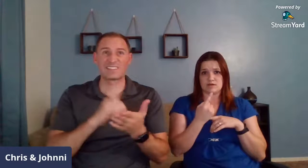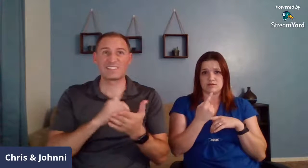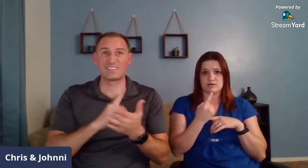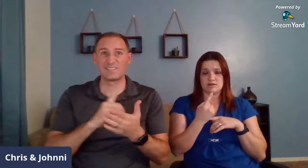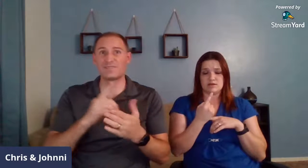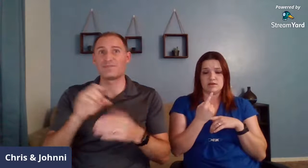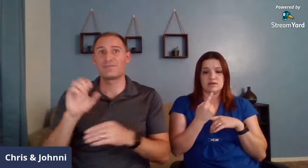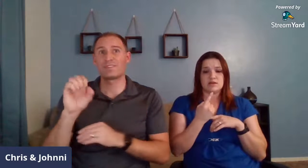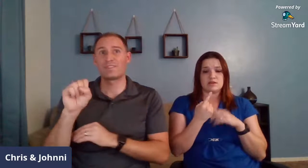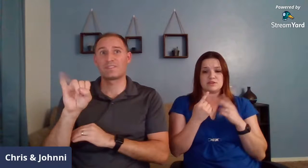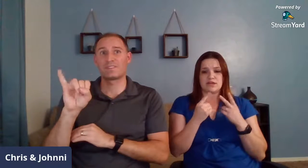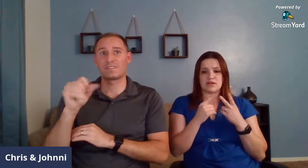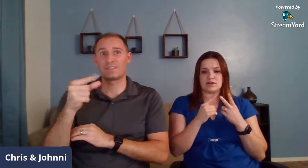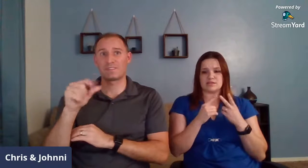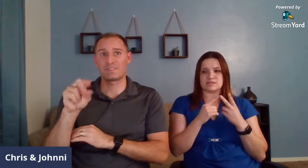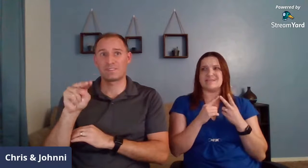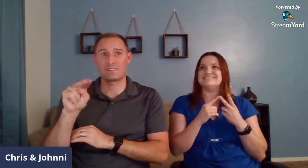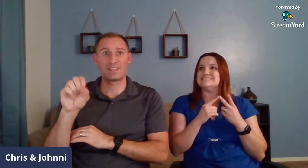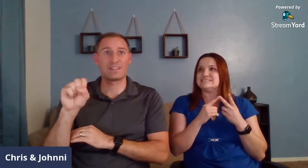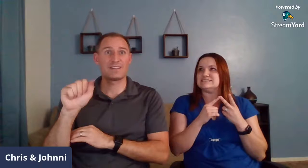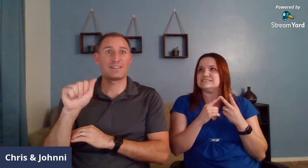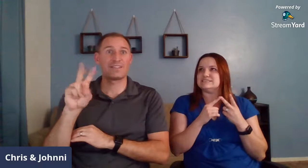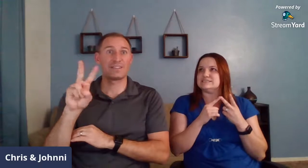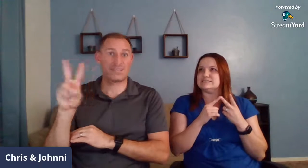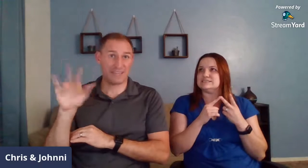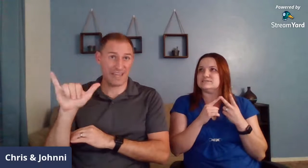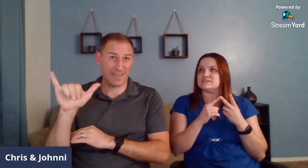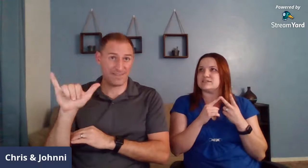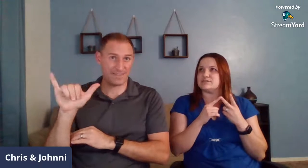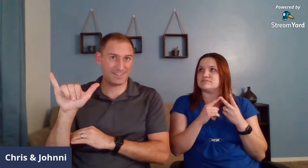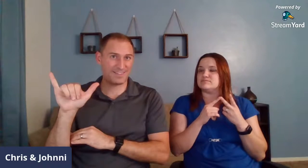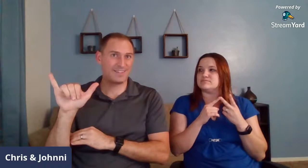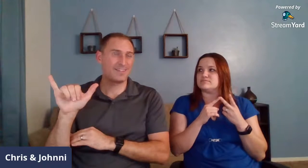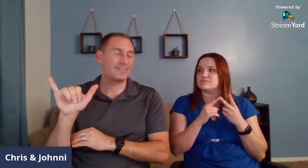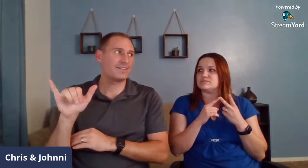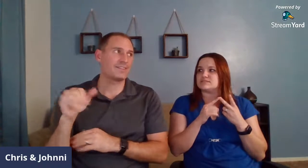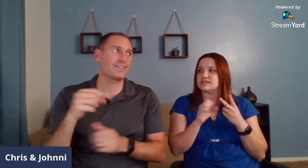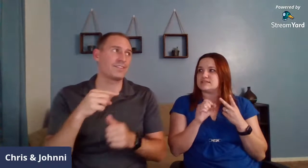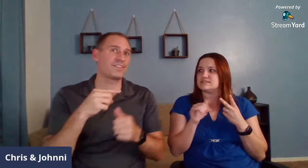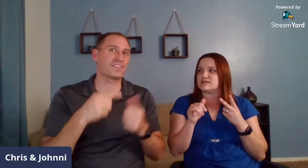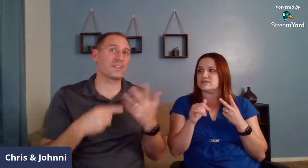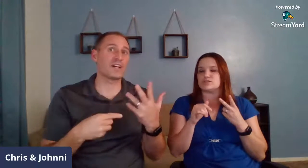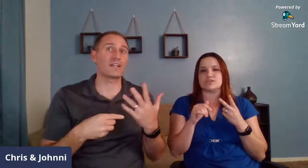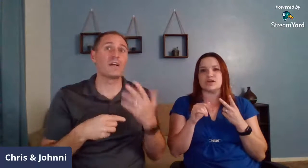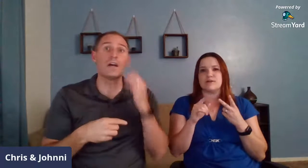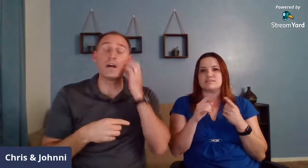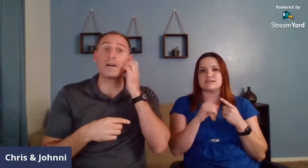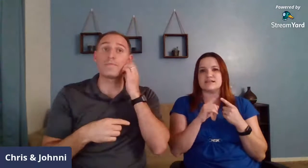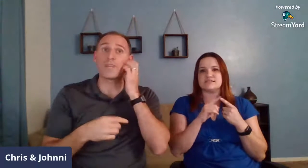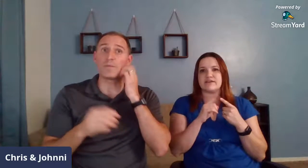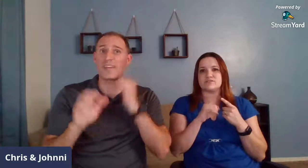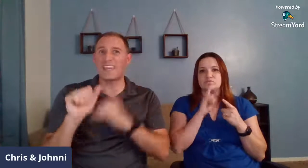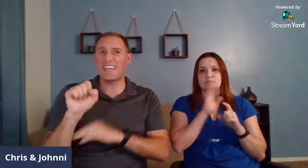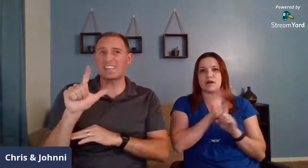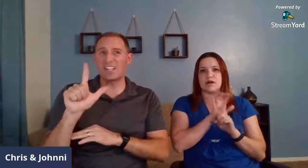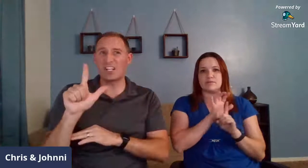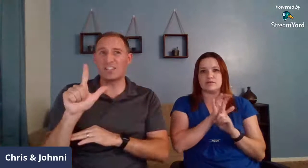one. There's what's the other one? There's a lot. Sign Savvy is real popular.